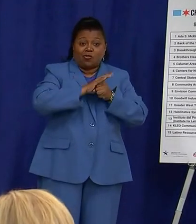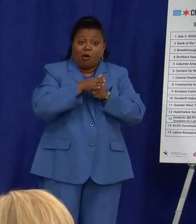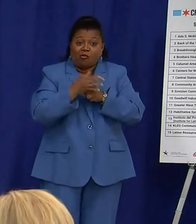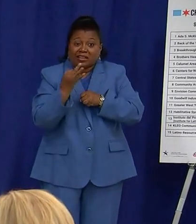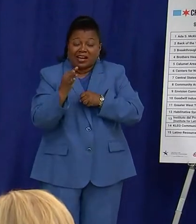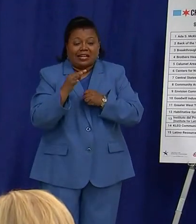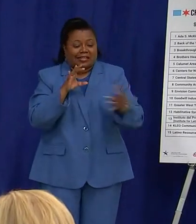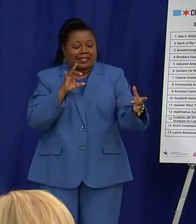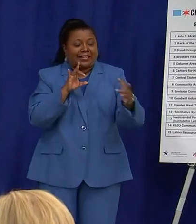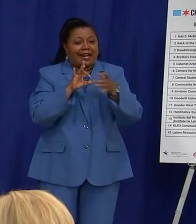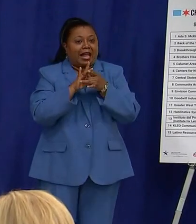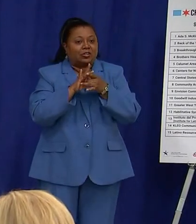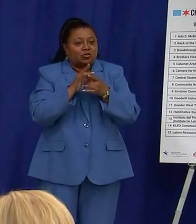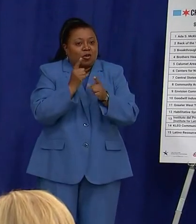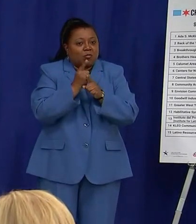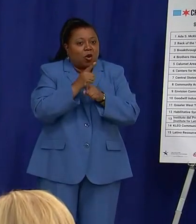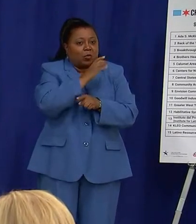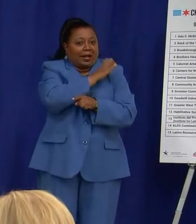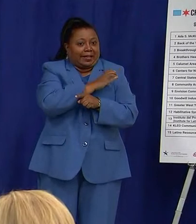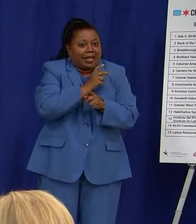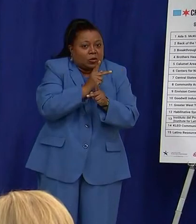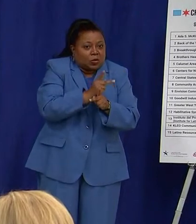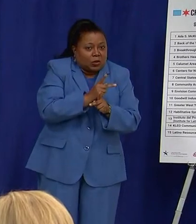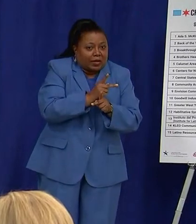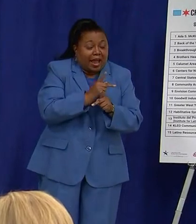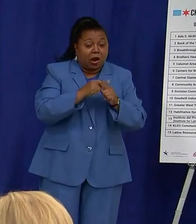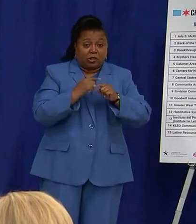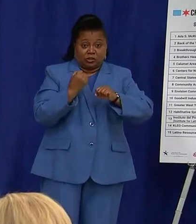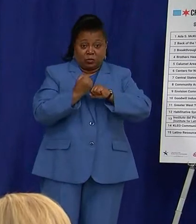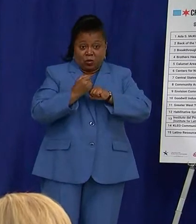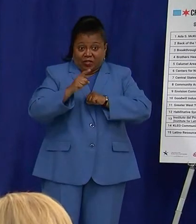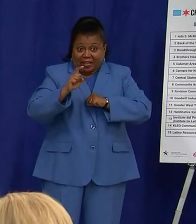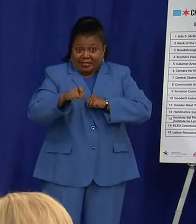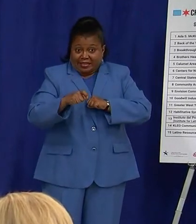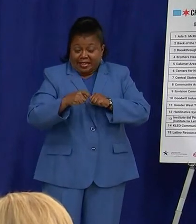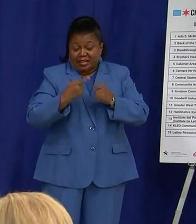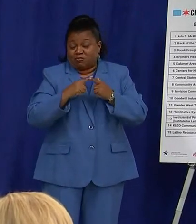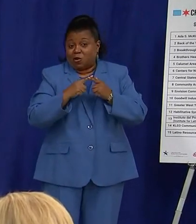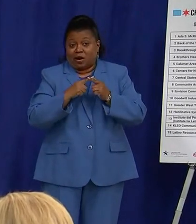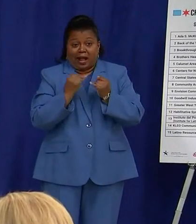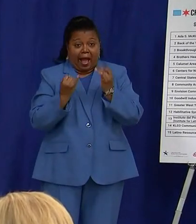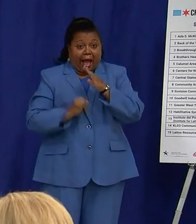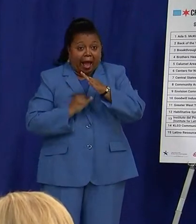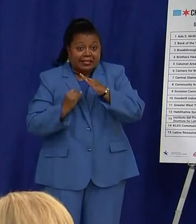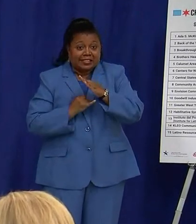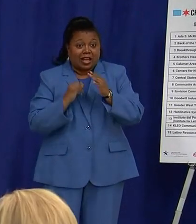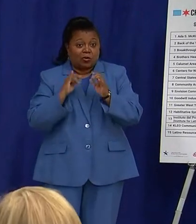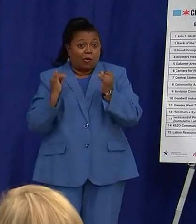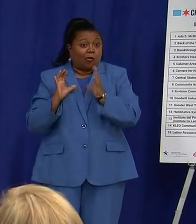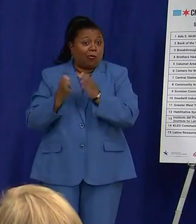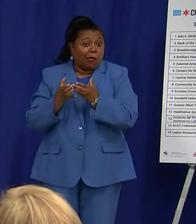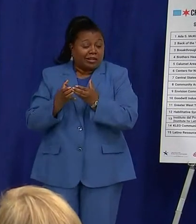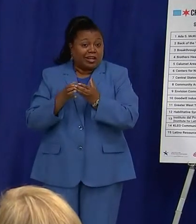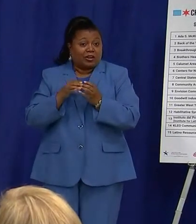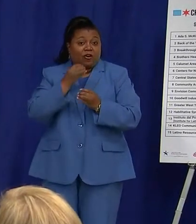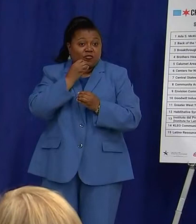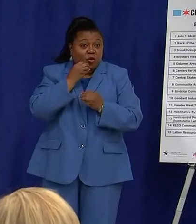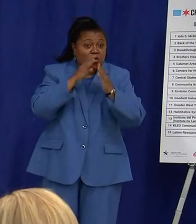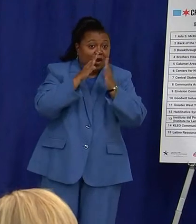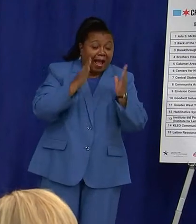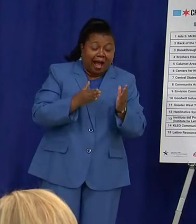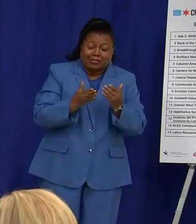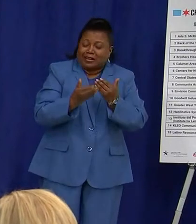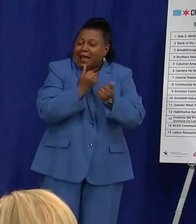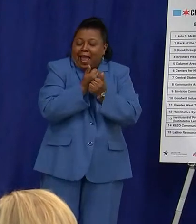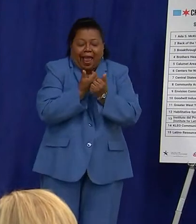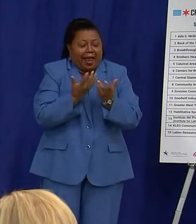COVID-19 is connected to appropriate clinical care, has the support that they may need for isolation or quarantine or food or housing